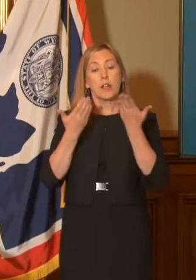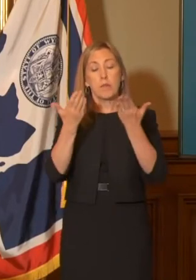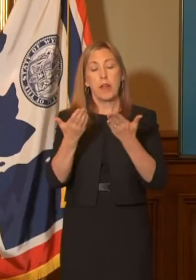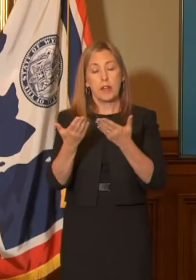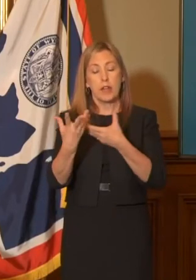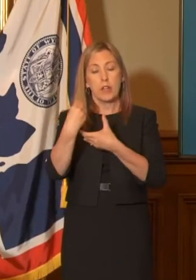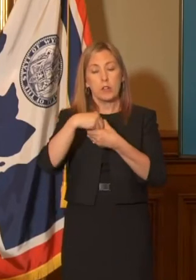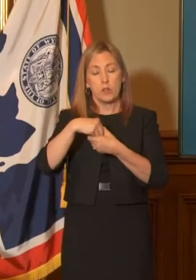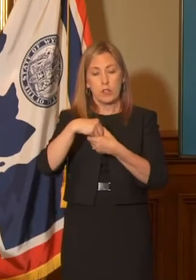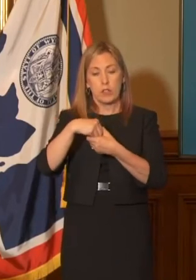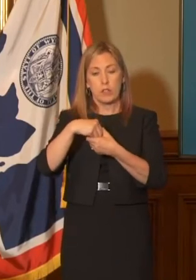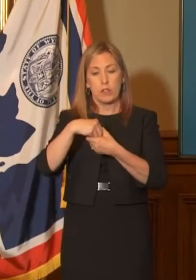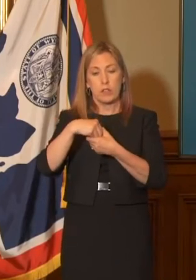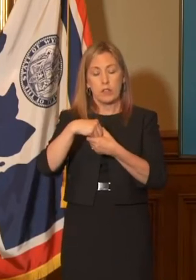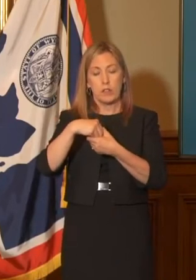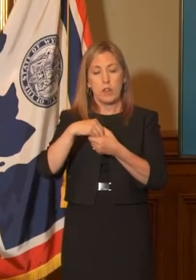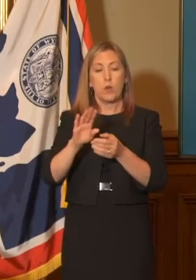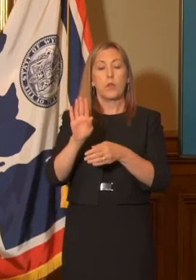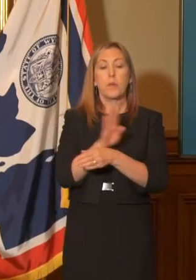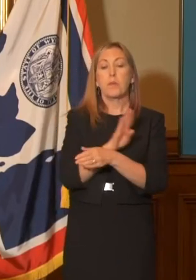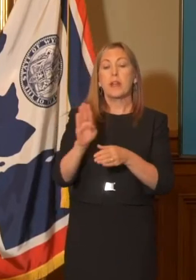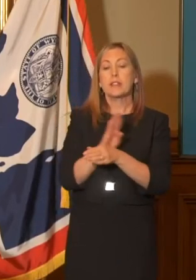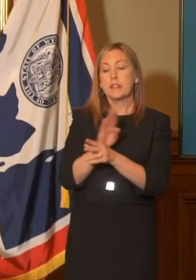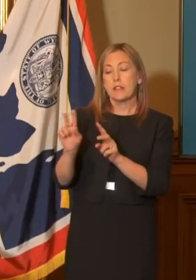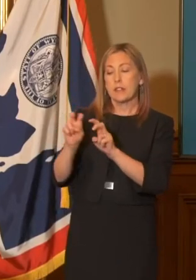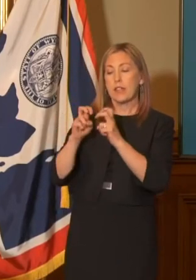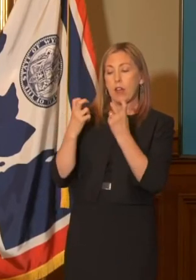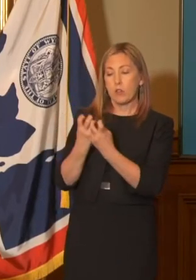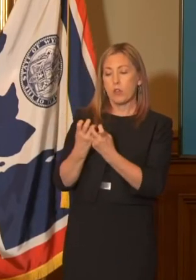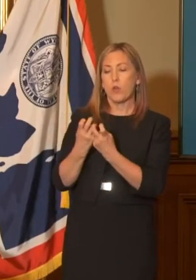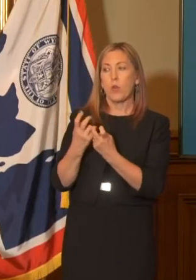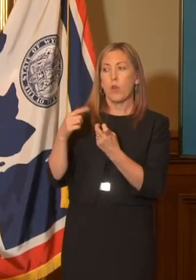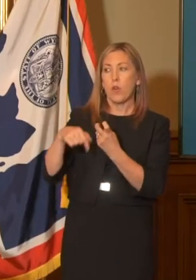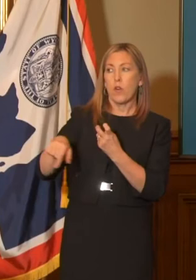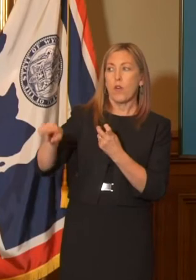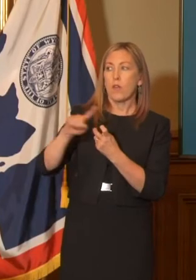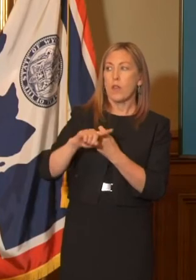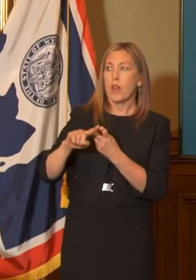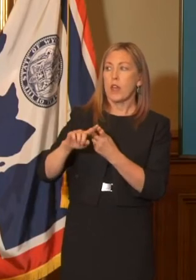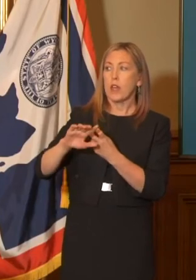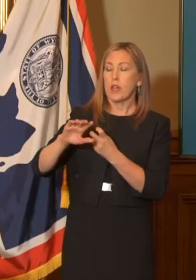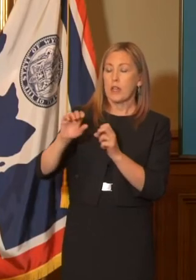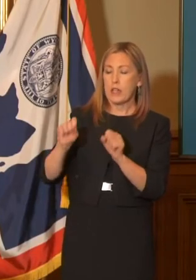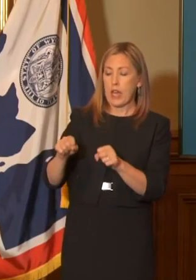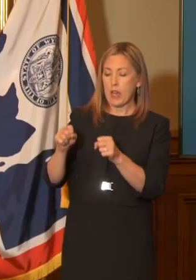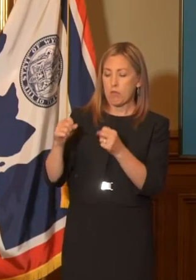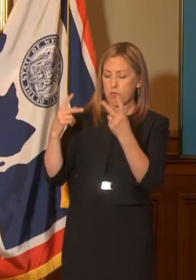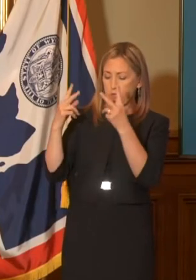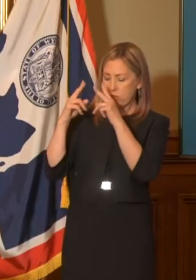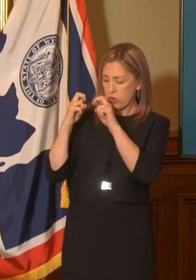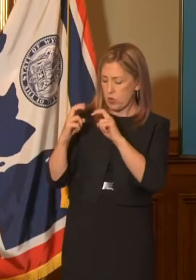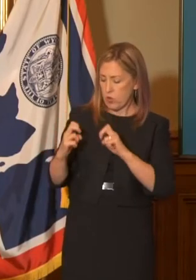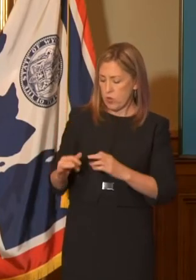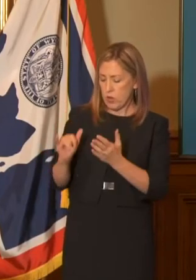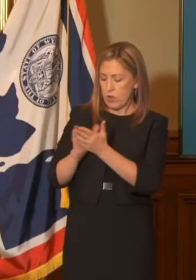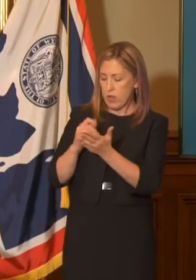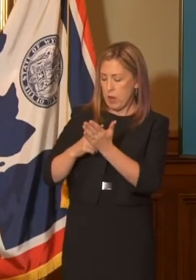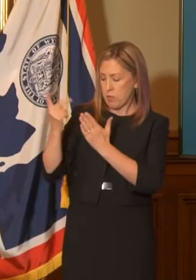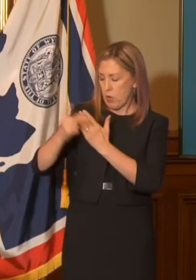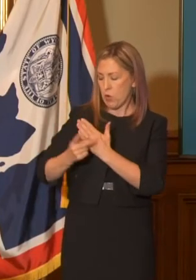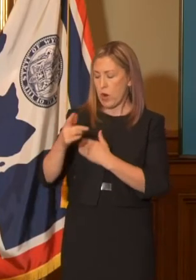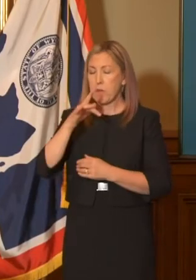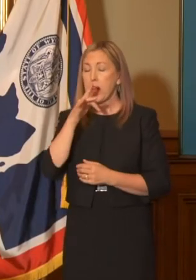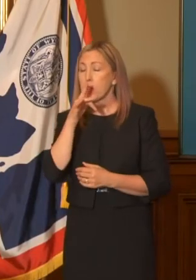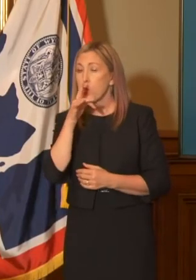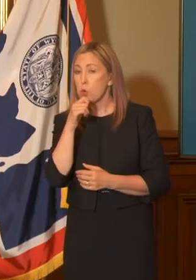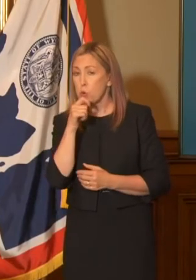with the business council to be able to sort of look at that program and who the applicants are